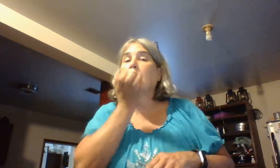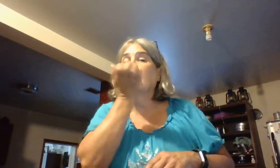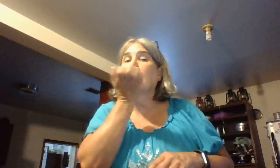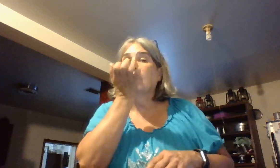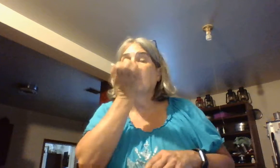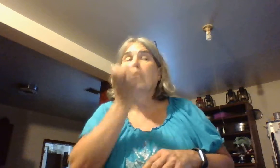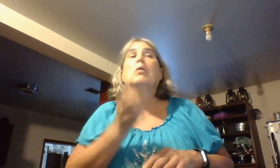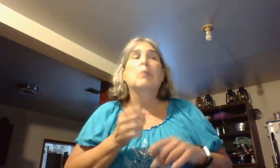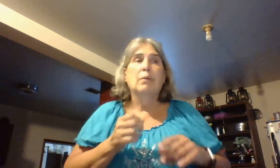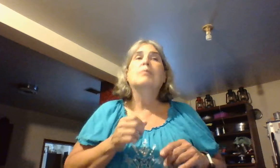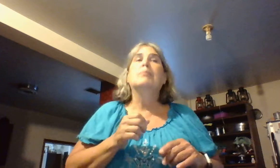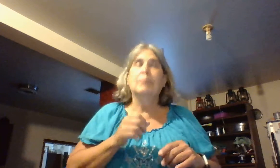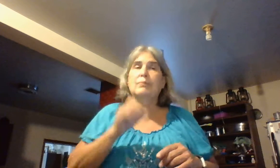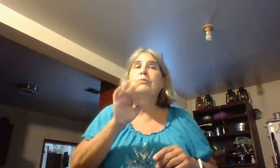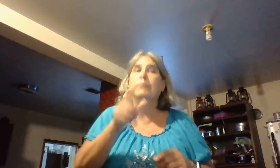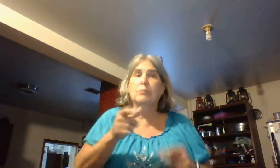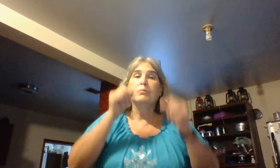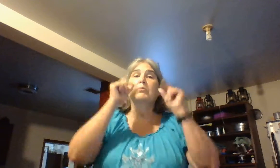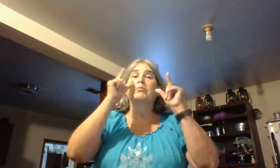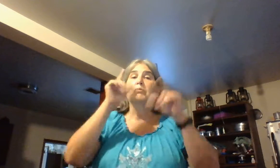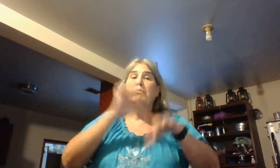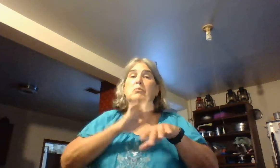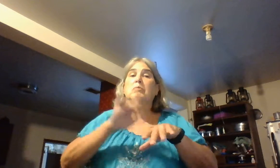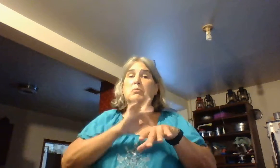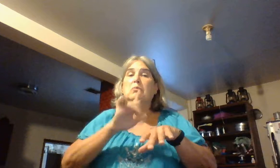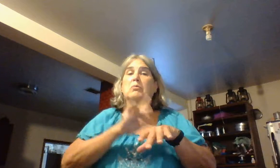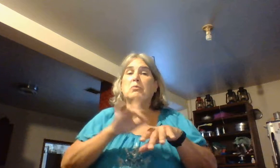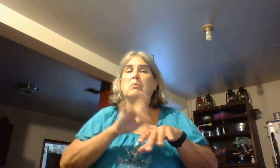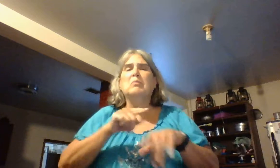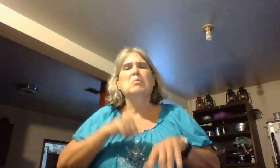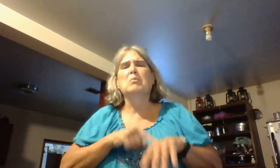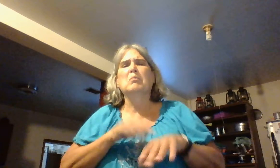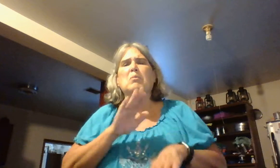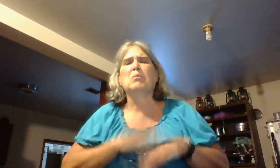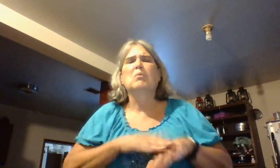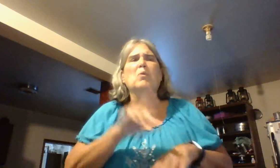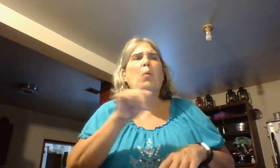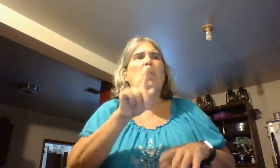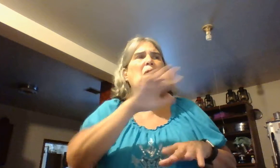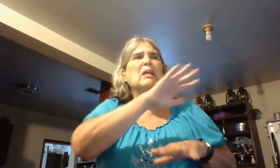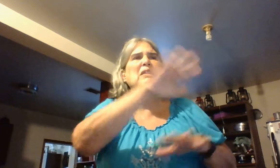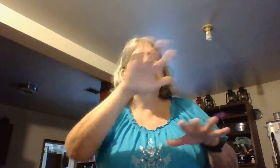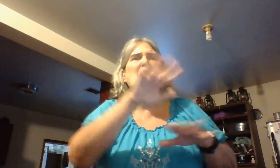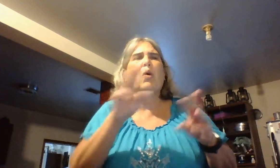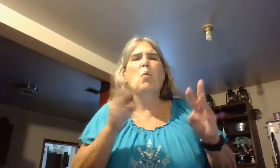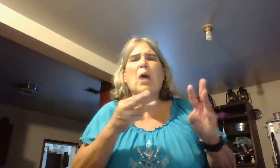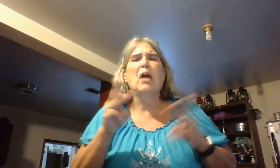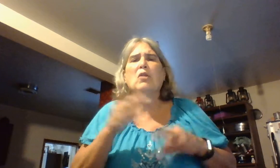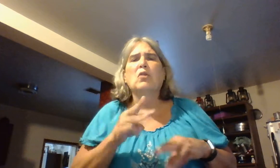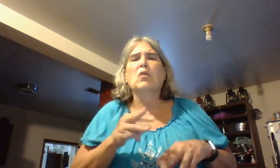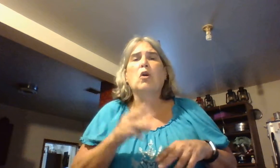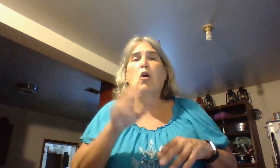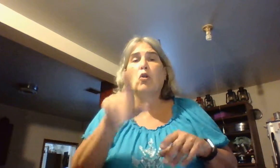early, and it depends on the environmental situation, and take off your socks and shoes and